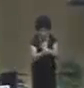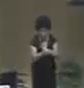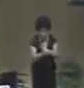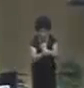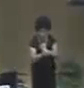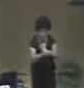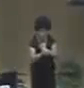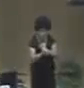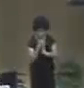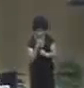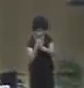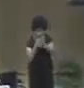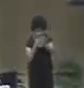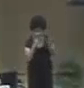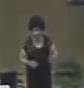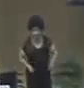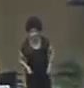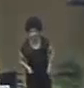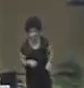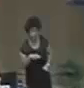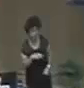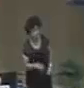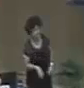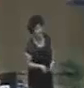Hate to think what they're surfing. Anyway.